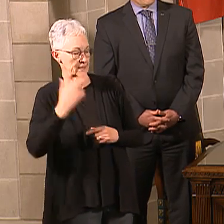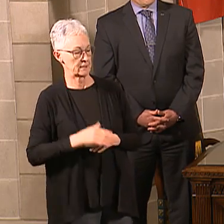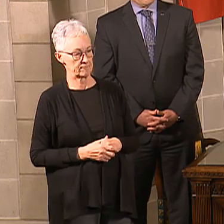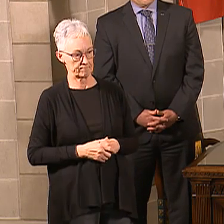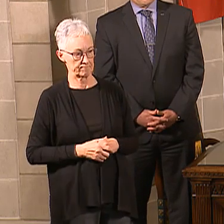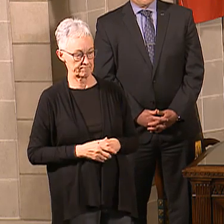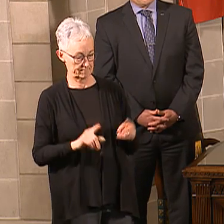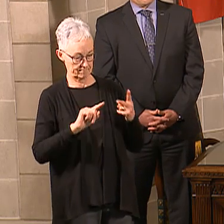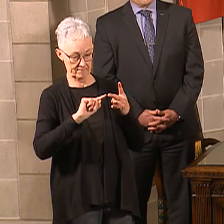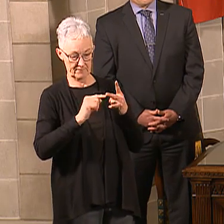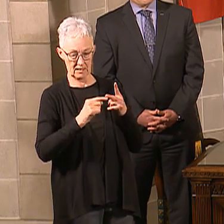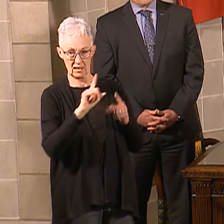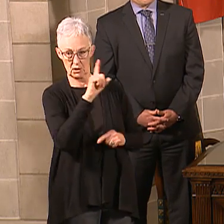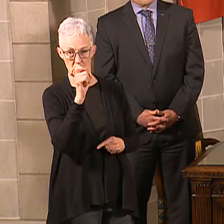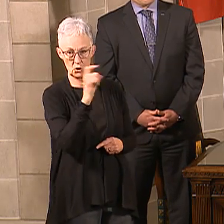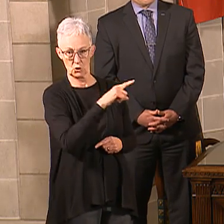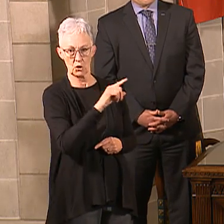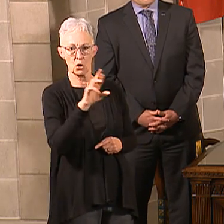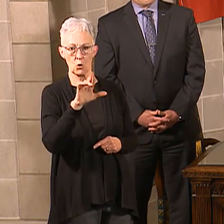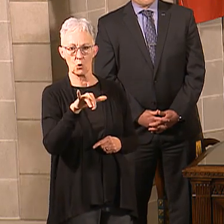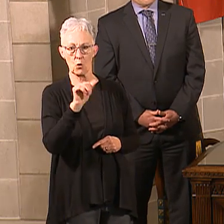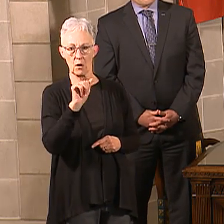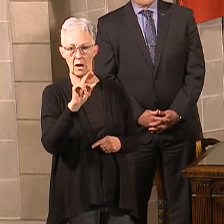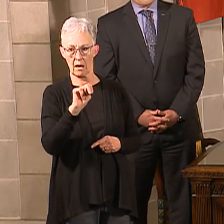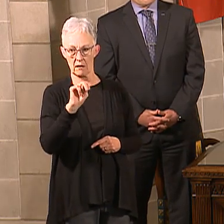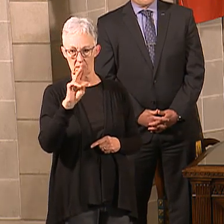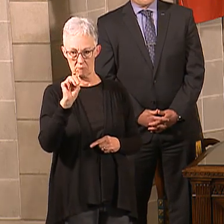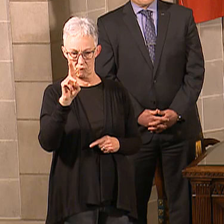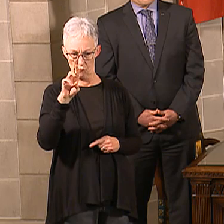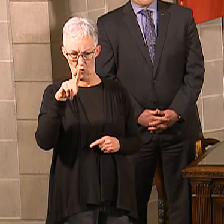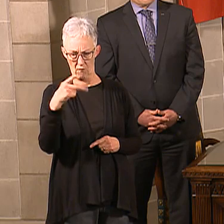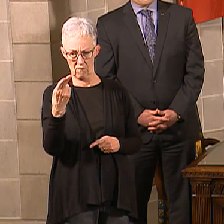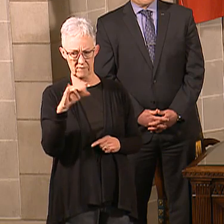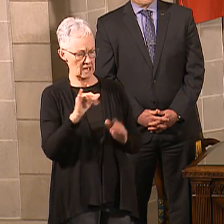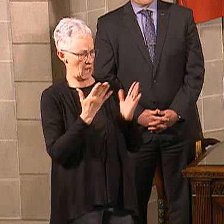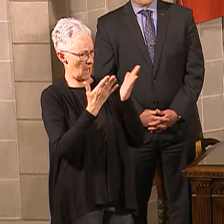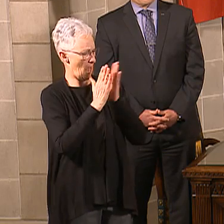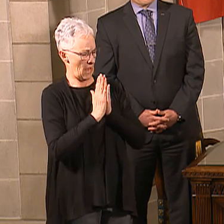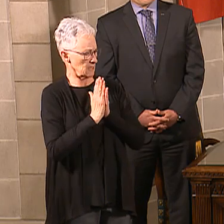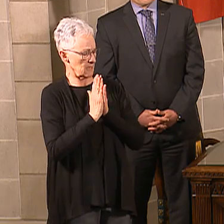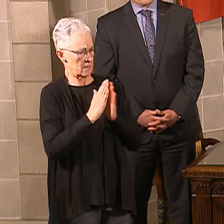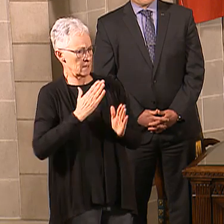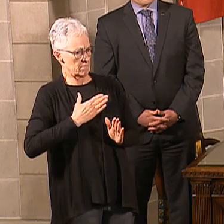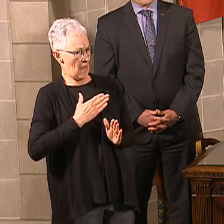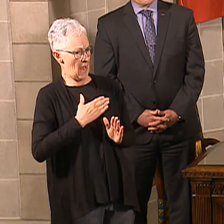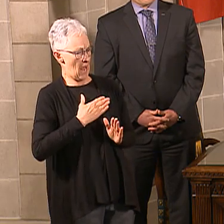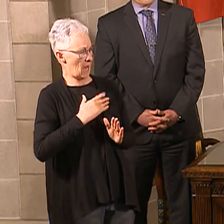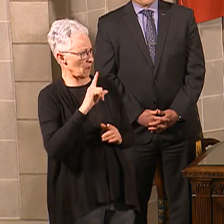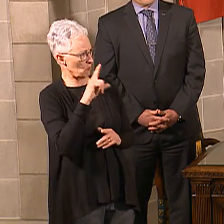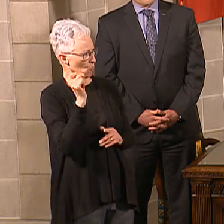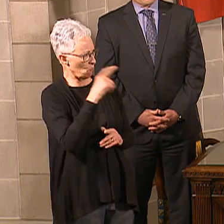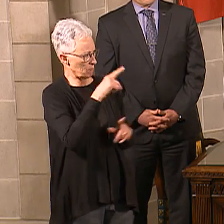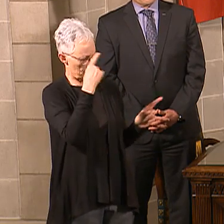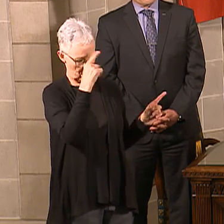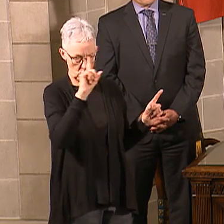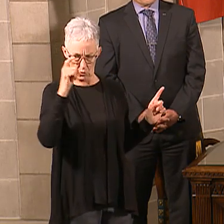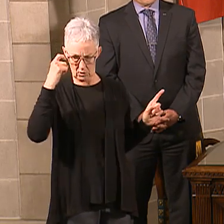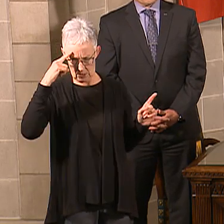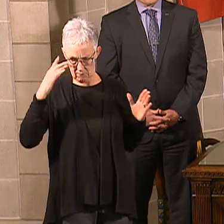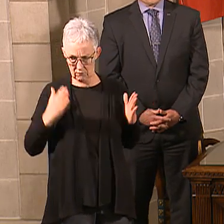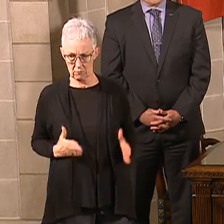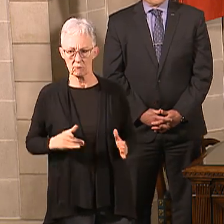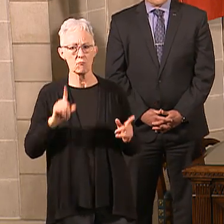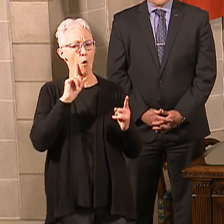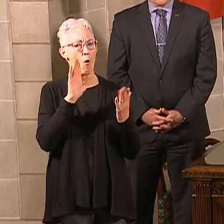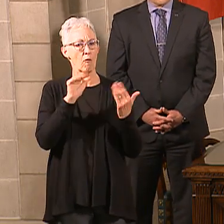Second is from Ryan Murphy at Can EB. One of the big questions I have for the governor that I hope he can address this afternoon in light of